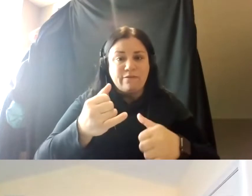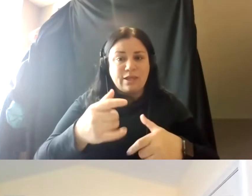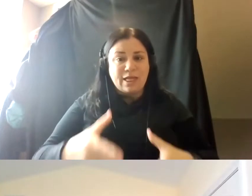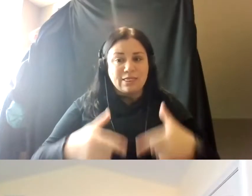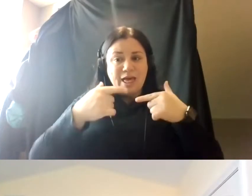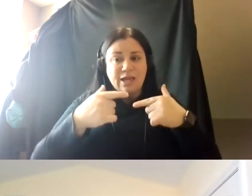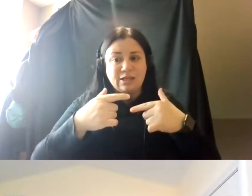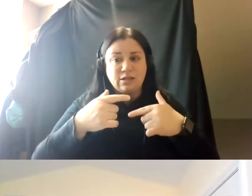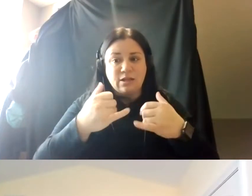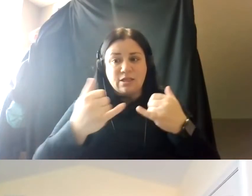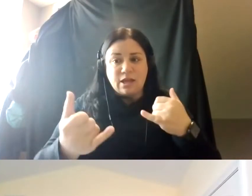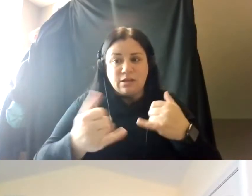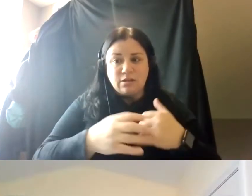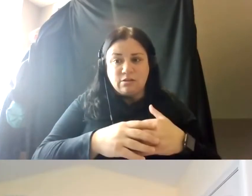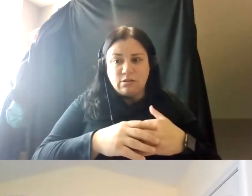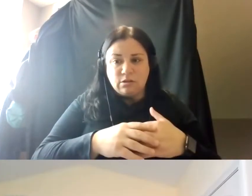line?